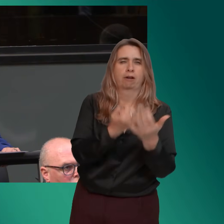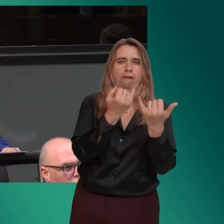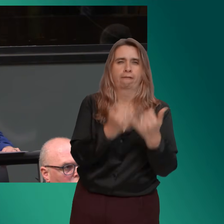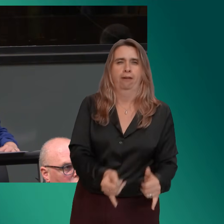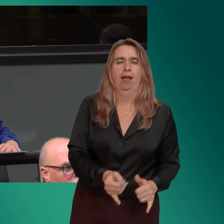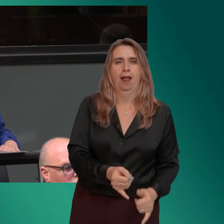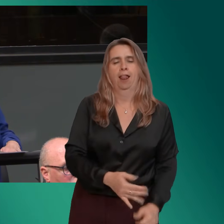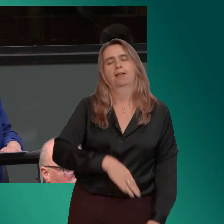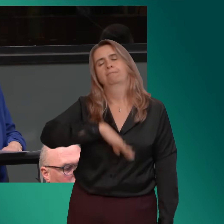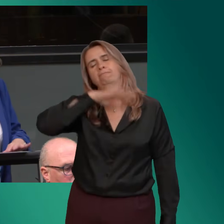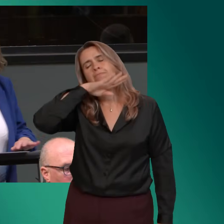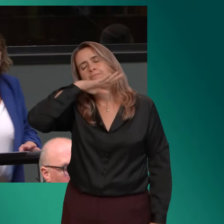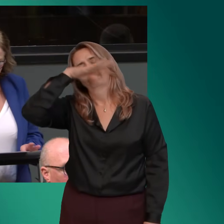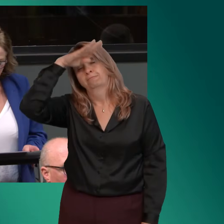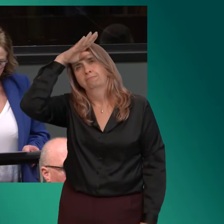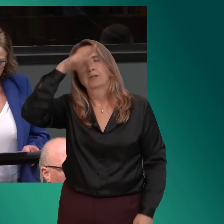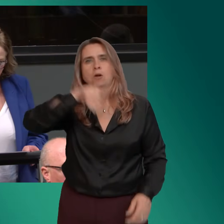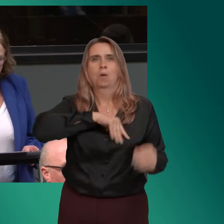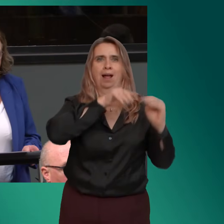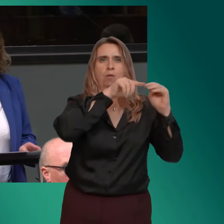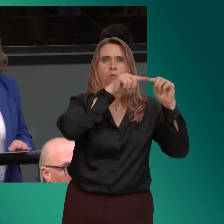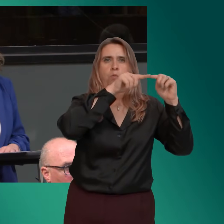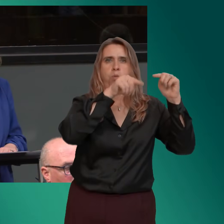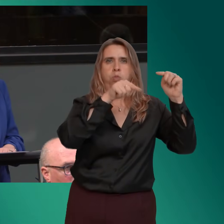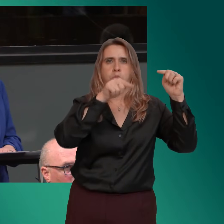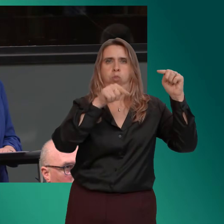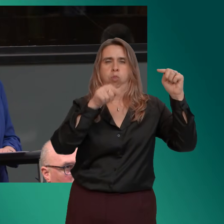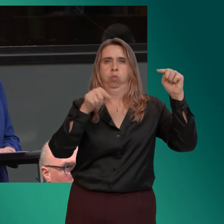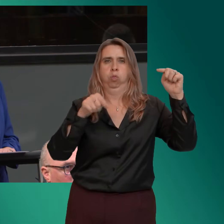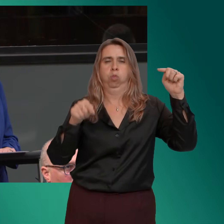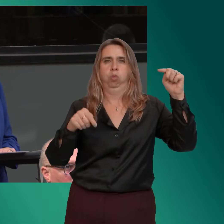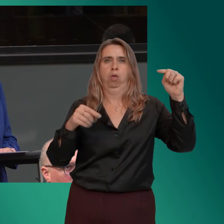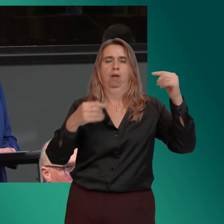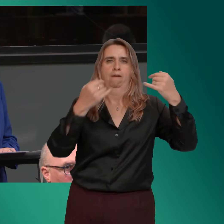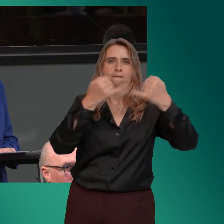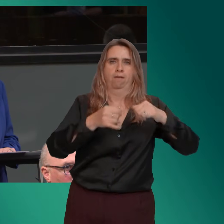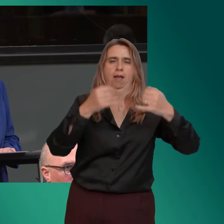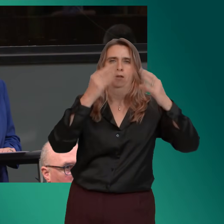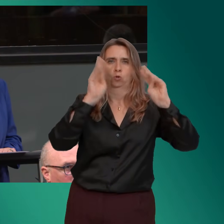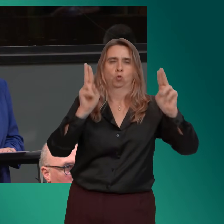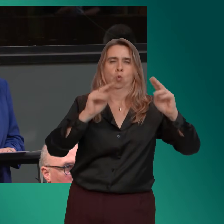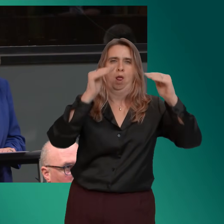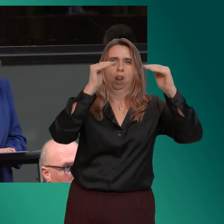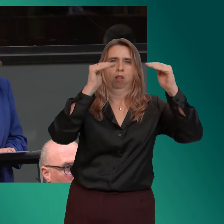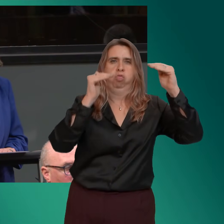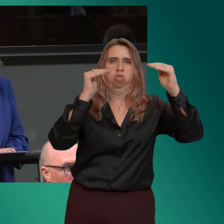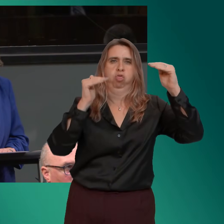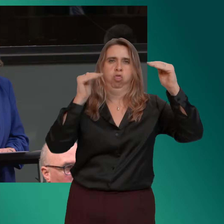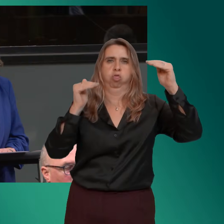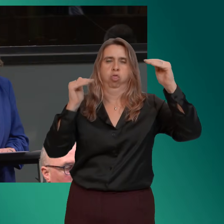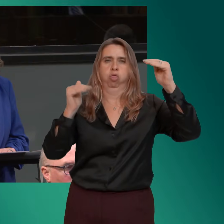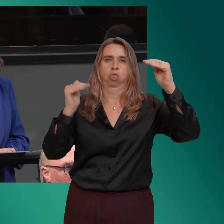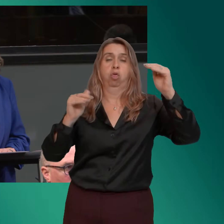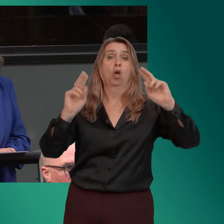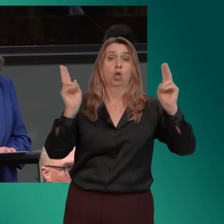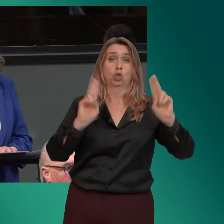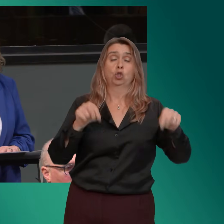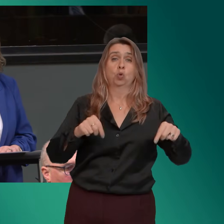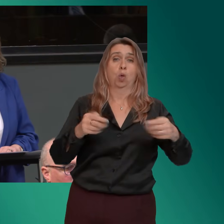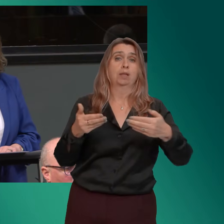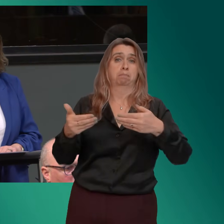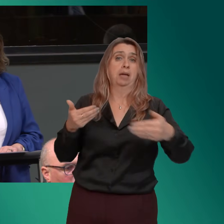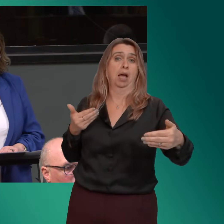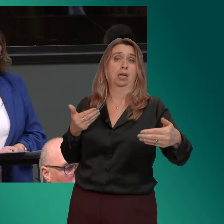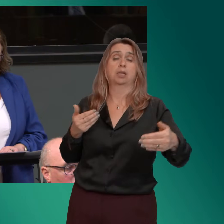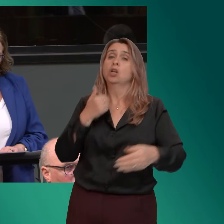too long, standards have fallen, whilst excuses have risen. Our schools are underperforming,